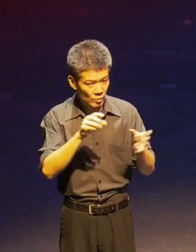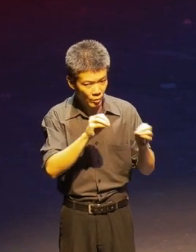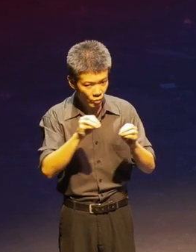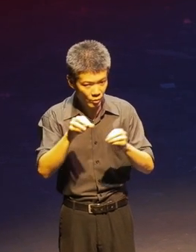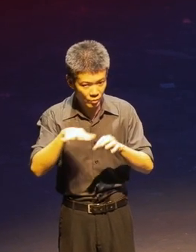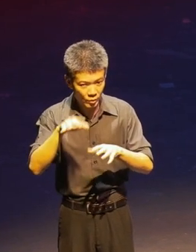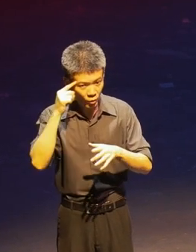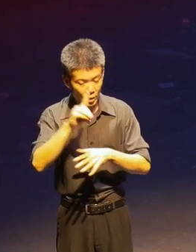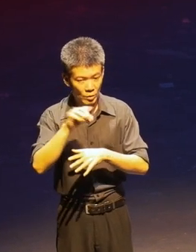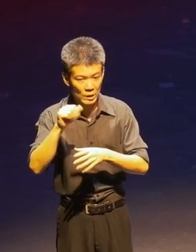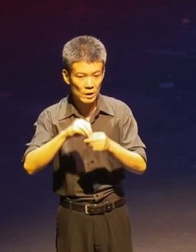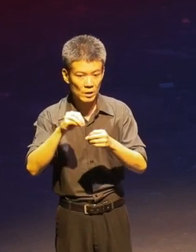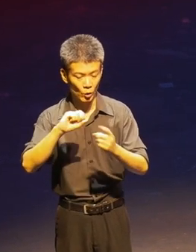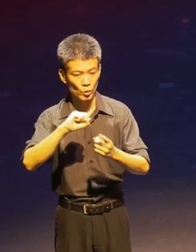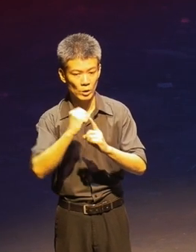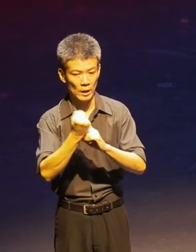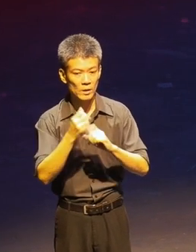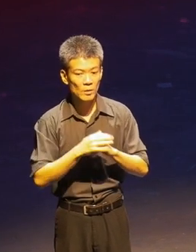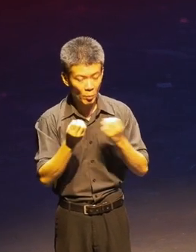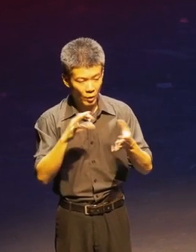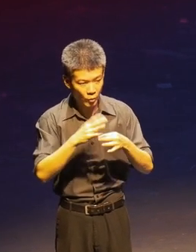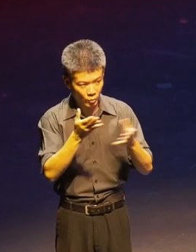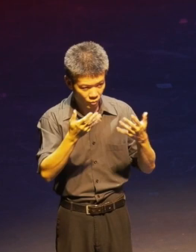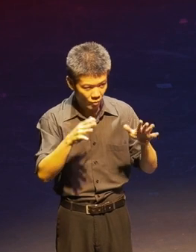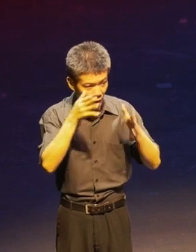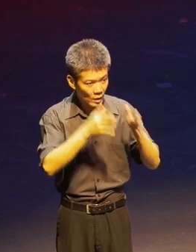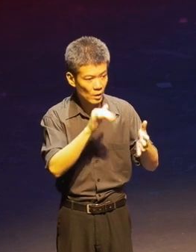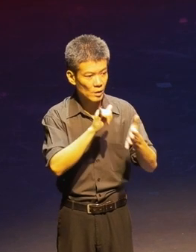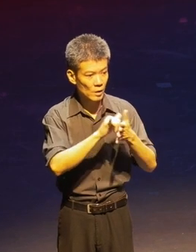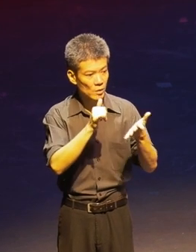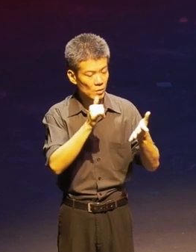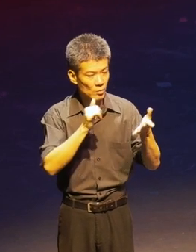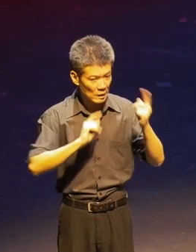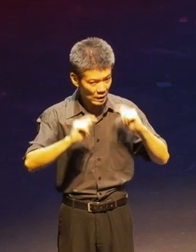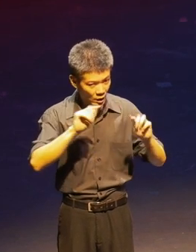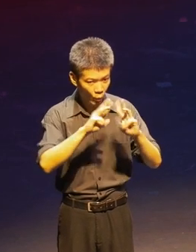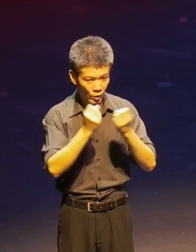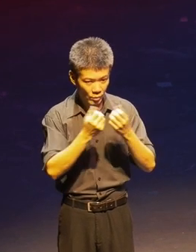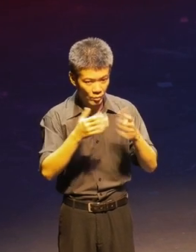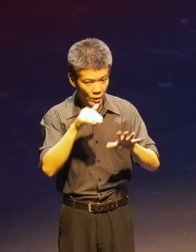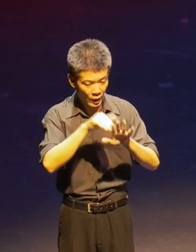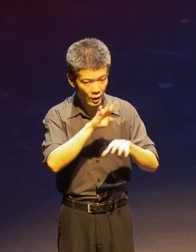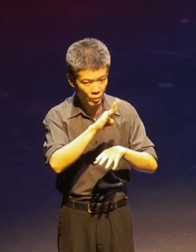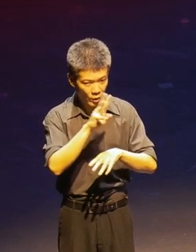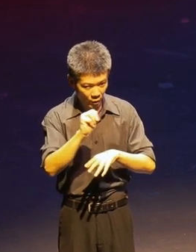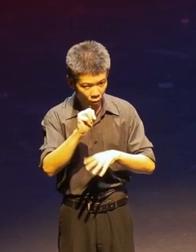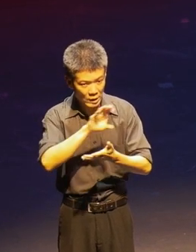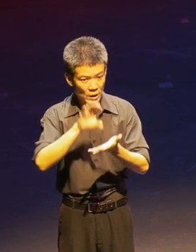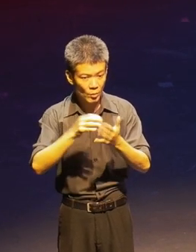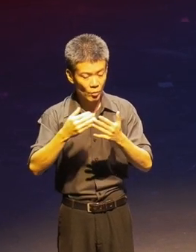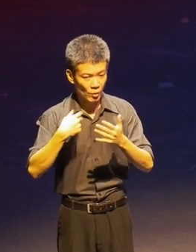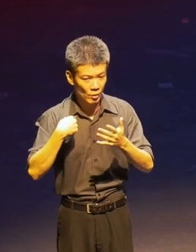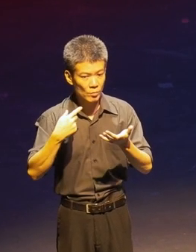for persons with disability in our society. Many of you have already attended or will be attending workshops at our Bukit Merah Centre, so I hope you